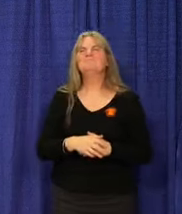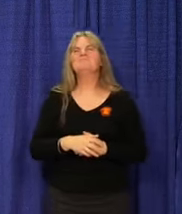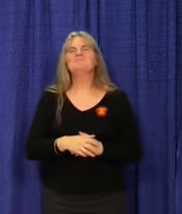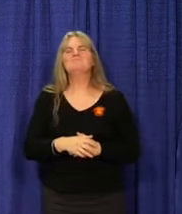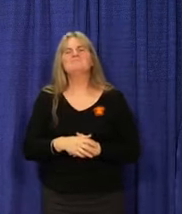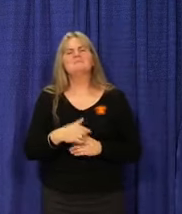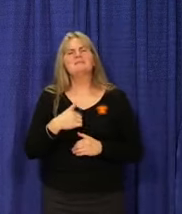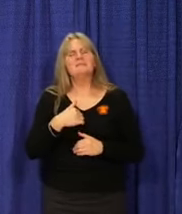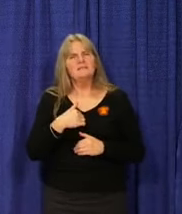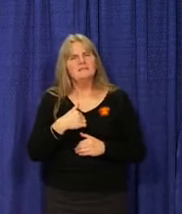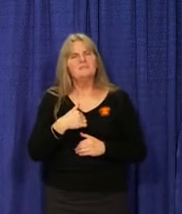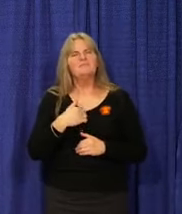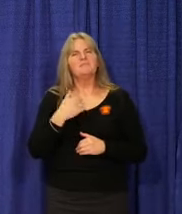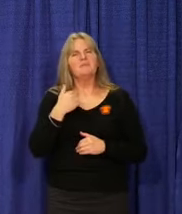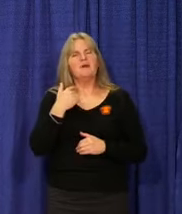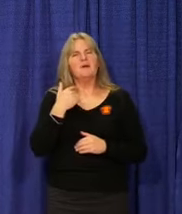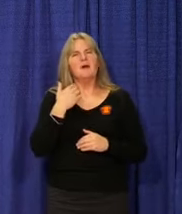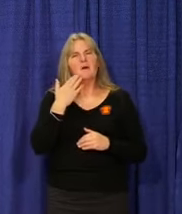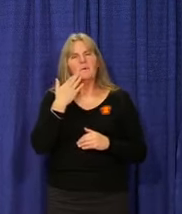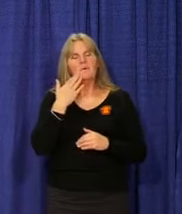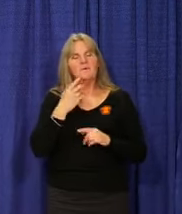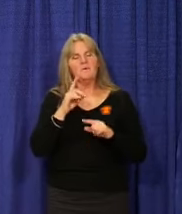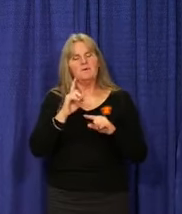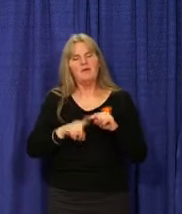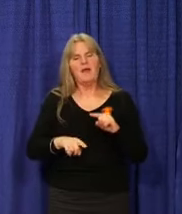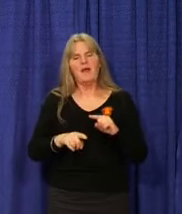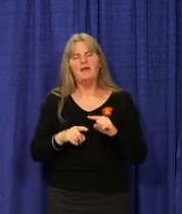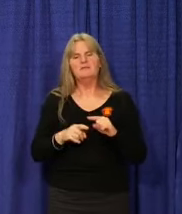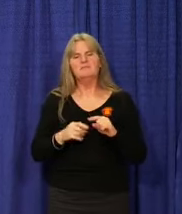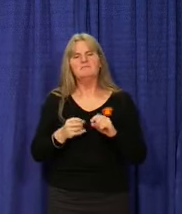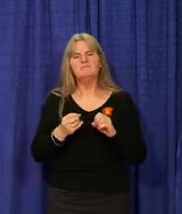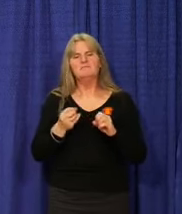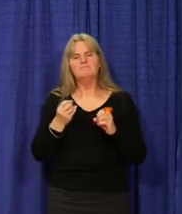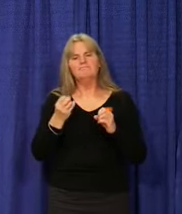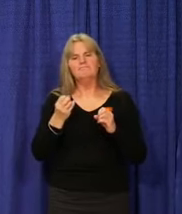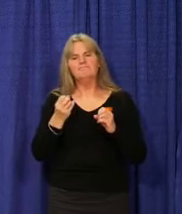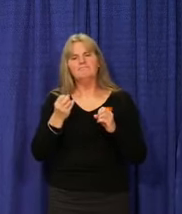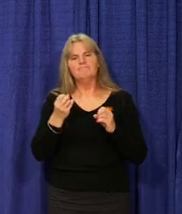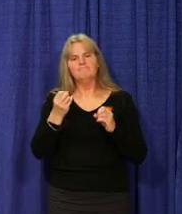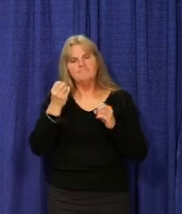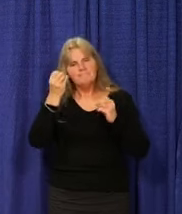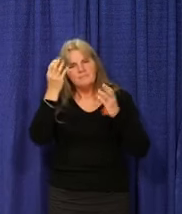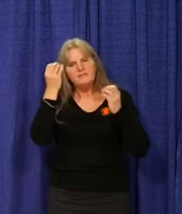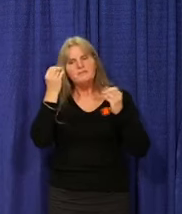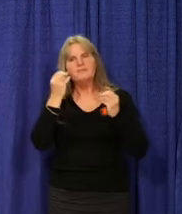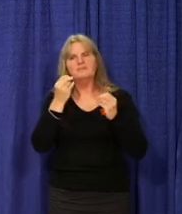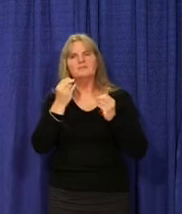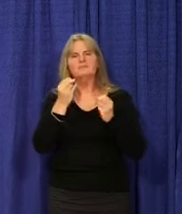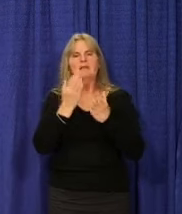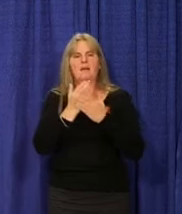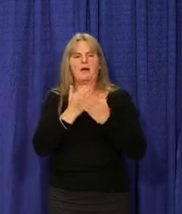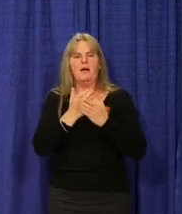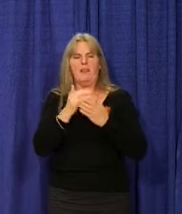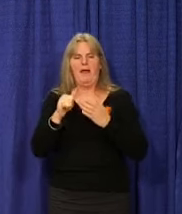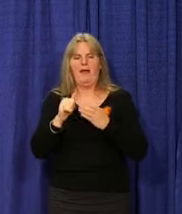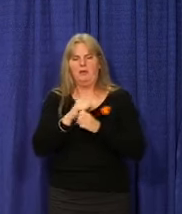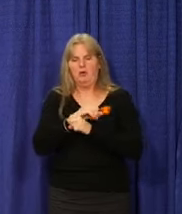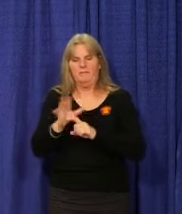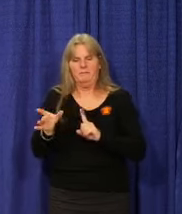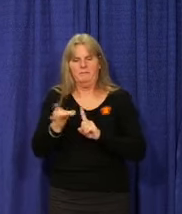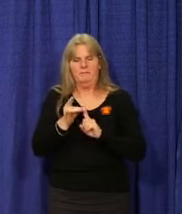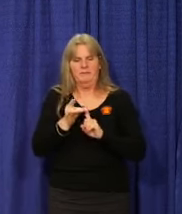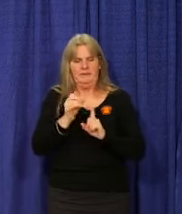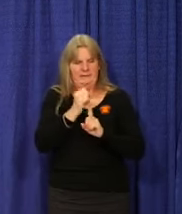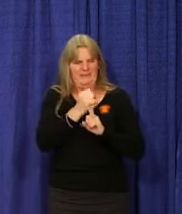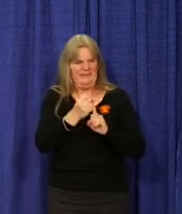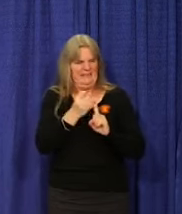I appreciate that you can't divulge too much information about this latest case, but with some of the other cases online, there's been a lot